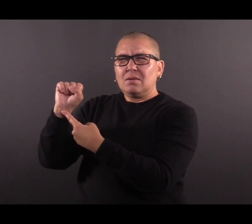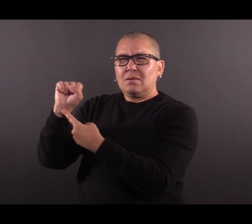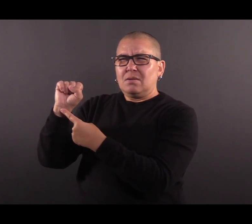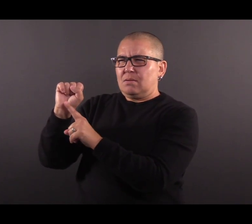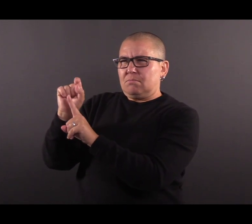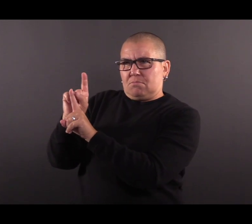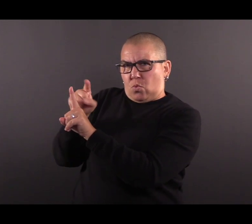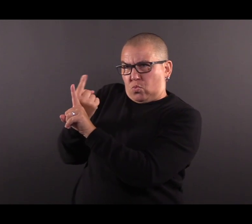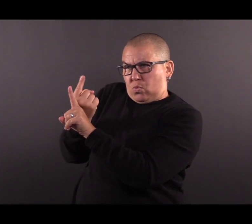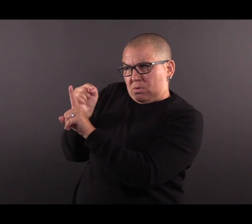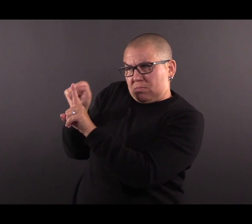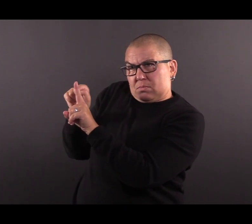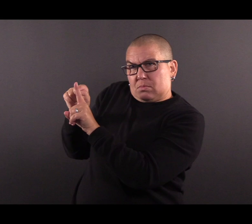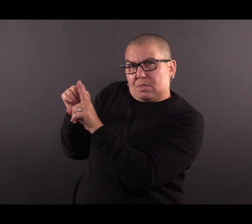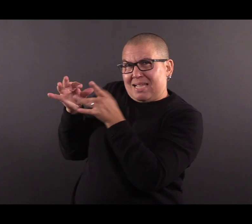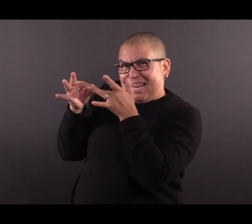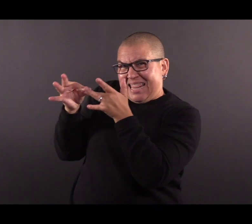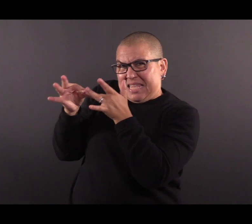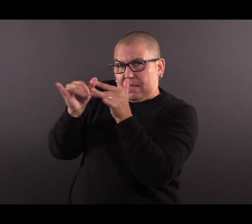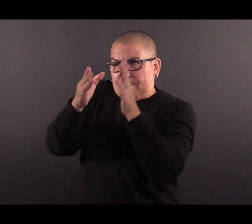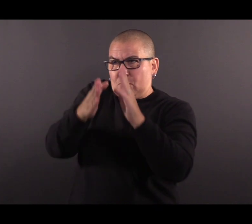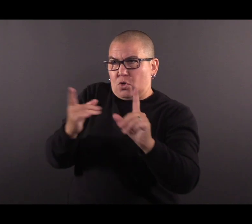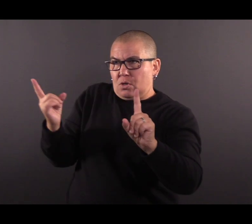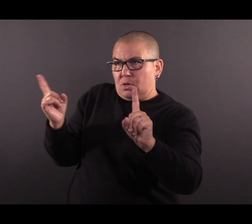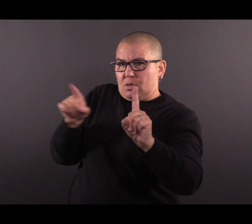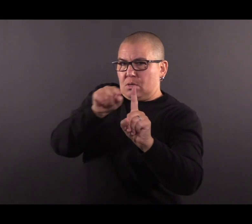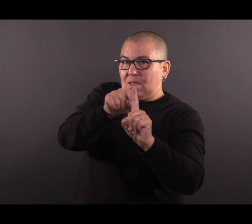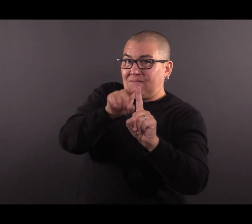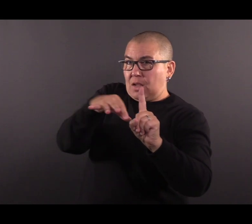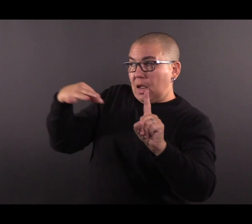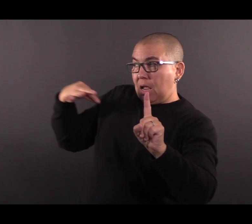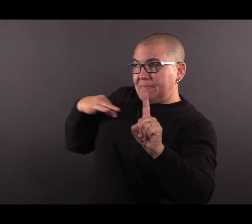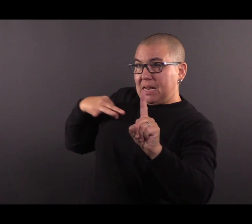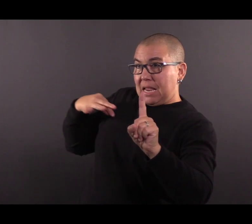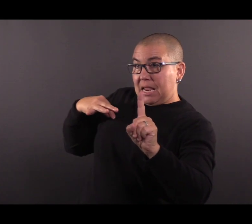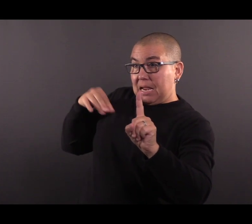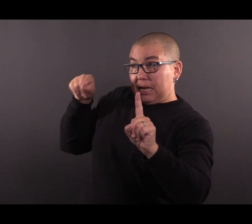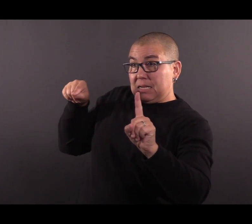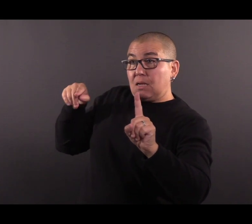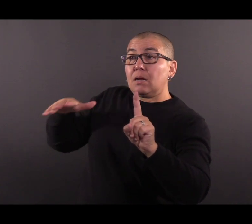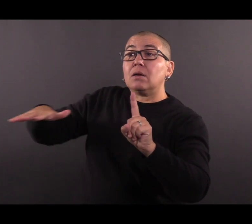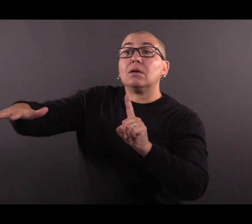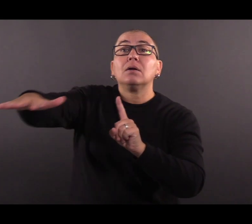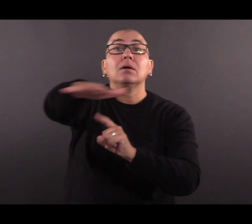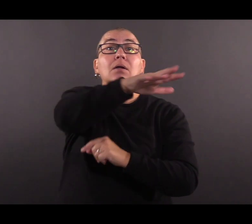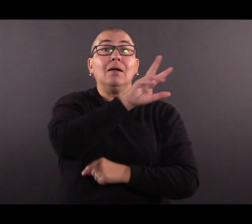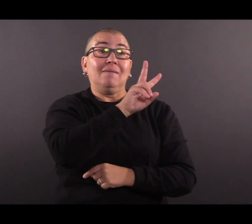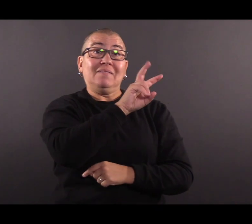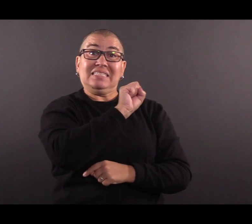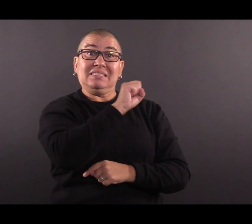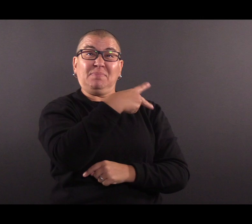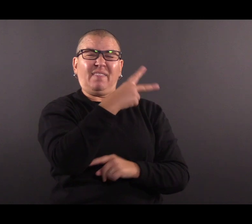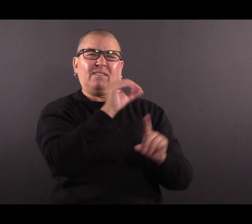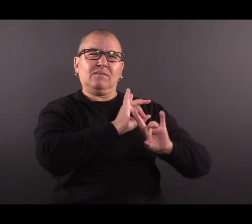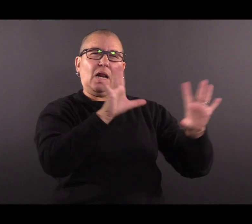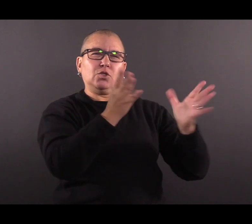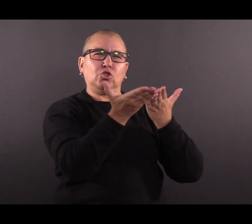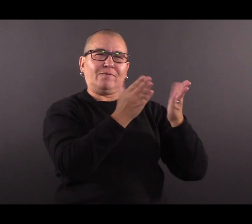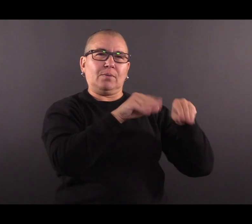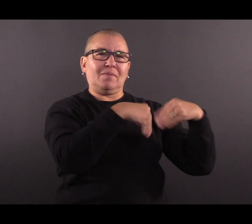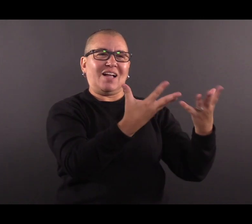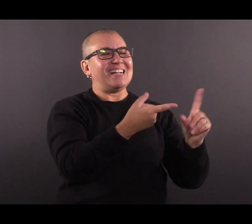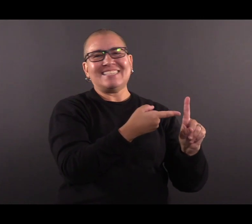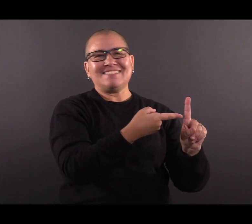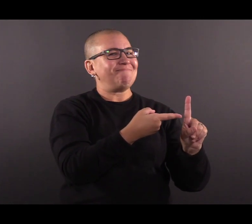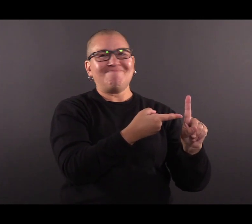lead can apply for these funds. Victim service providers, or VSPs, would not apply for this funding because